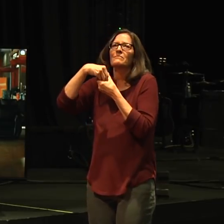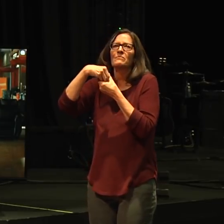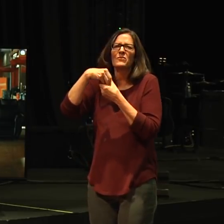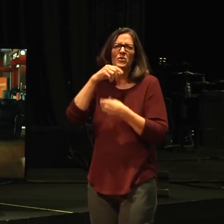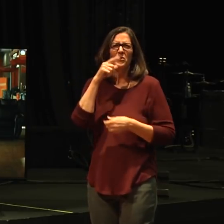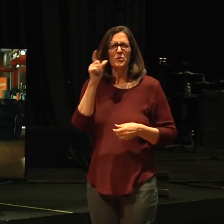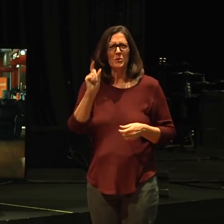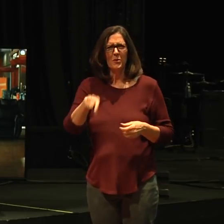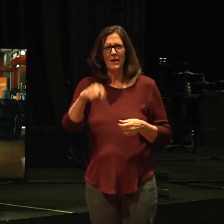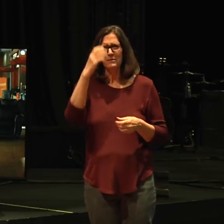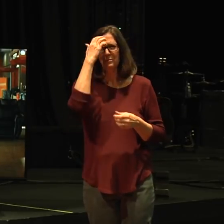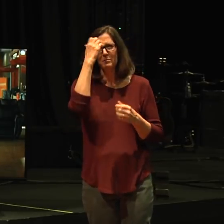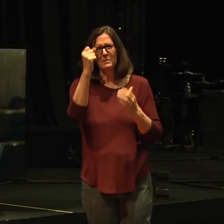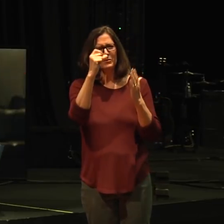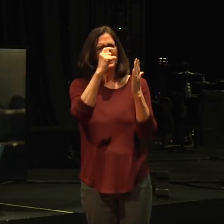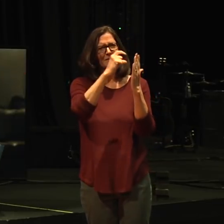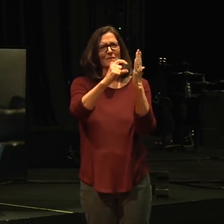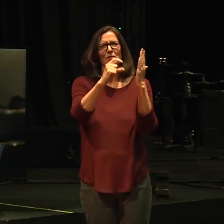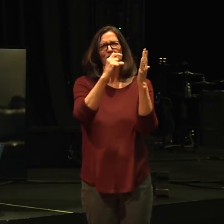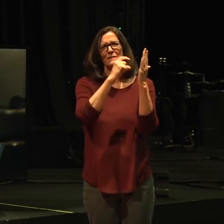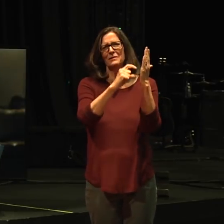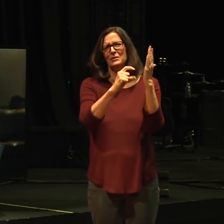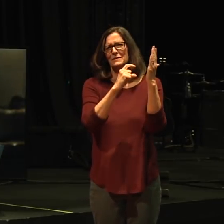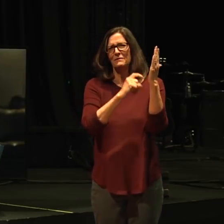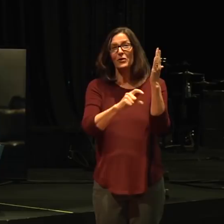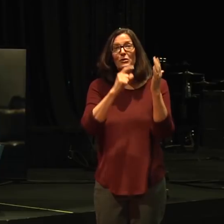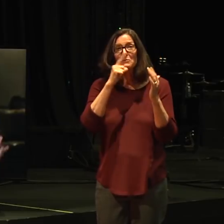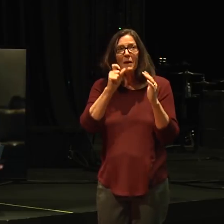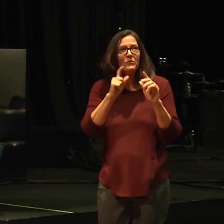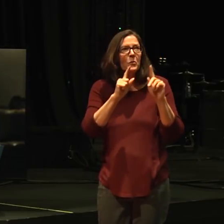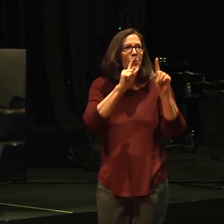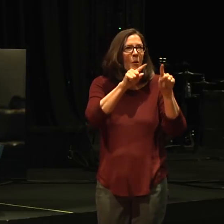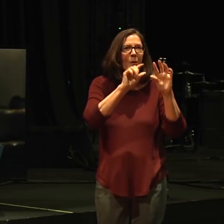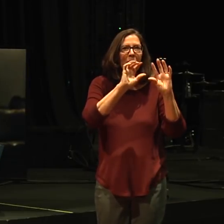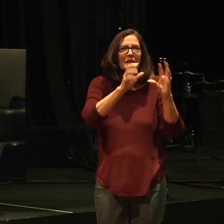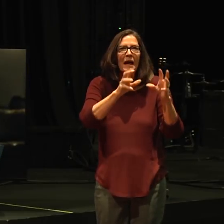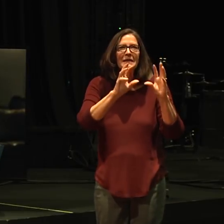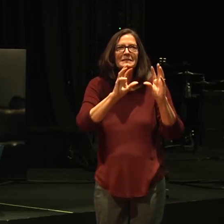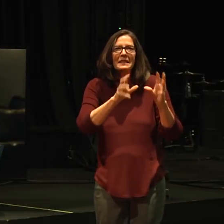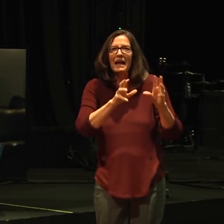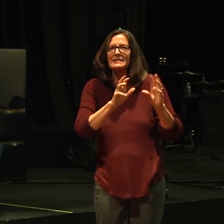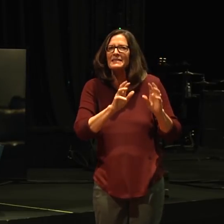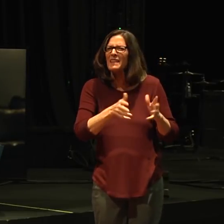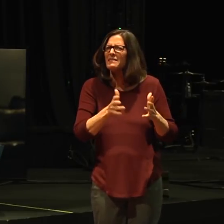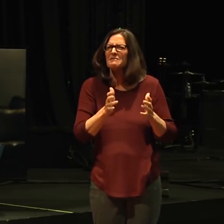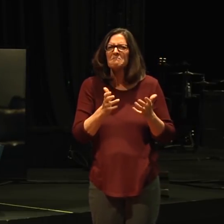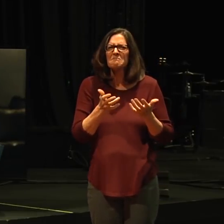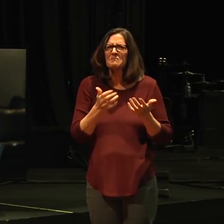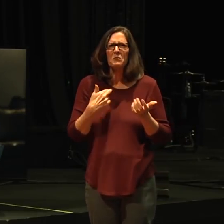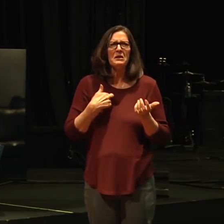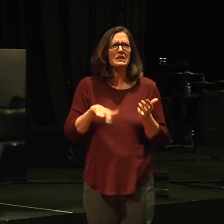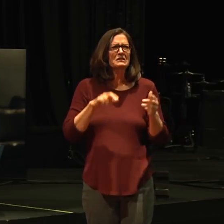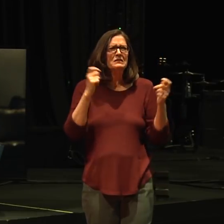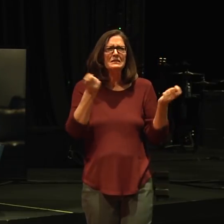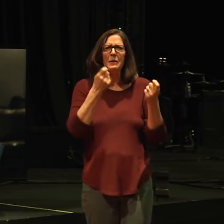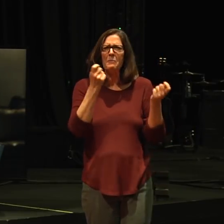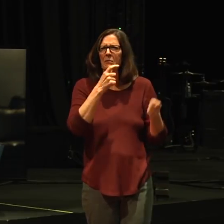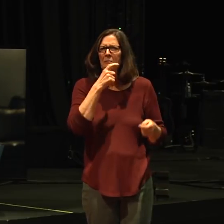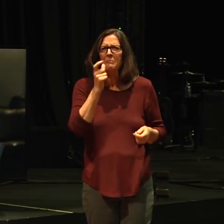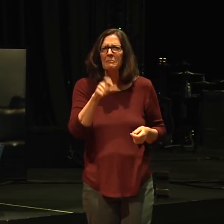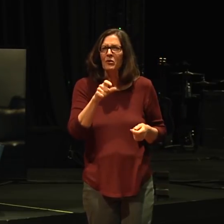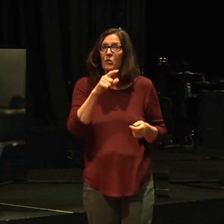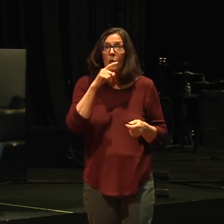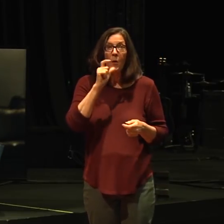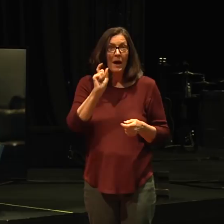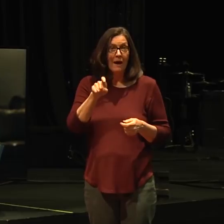bunch of Bible verses. You don't have to go to a bunch of classes or religious ceremony. You don't even have to have a lot